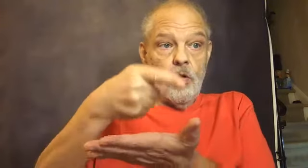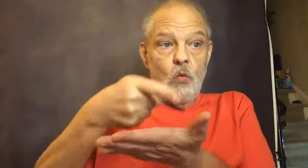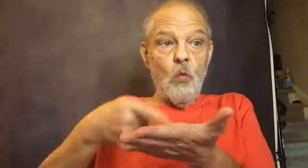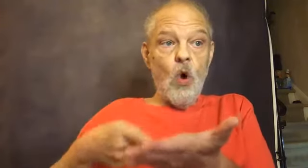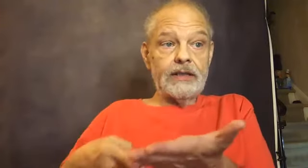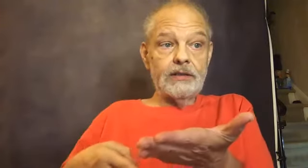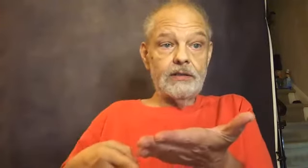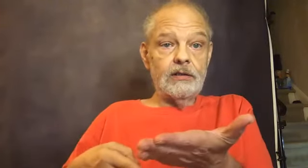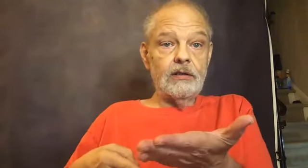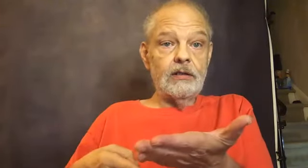What?